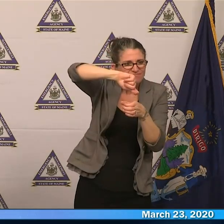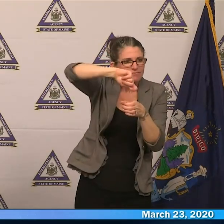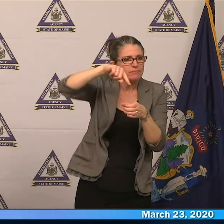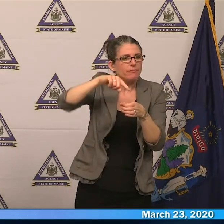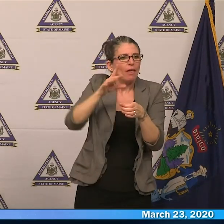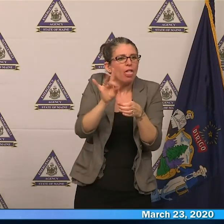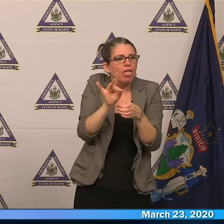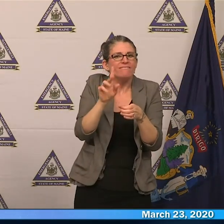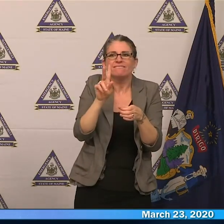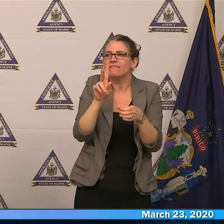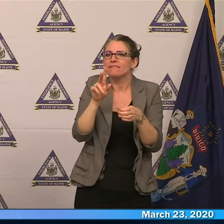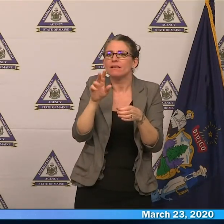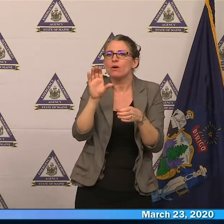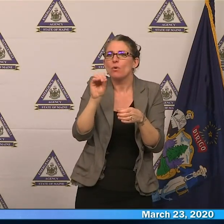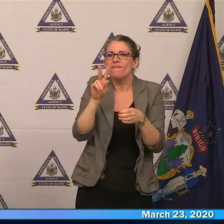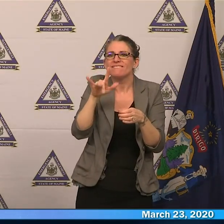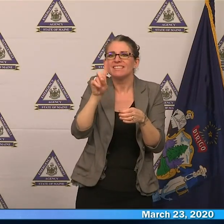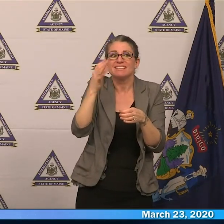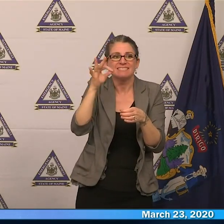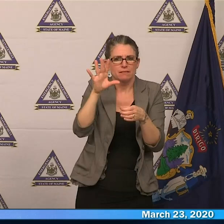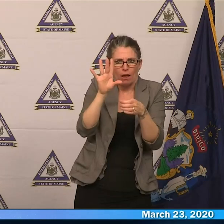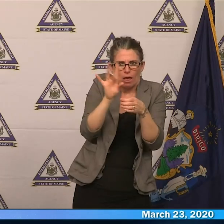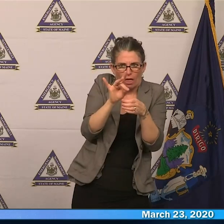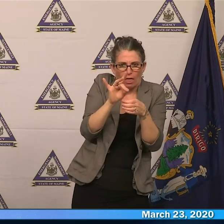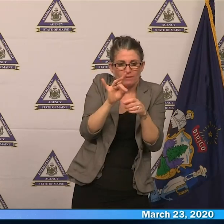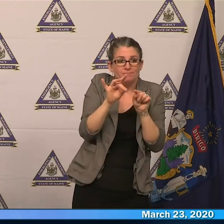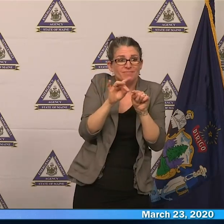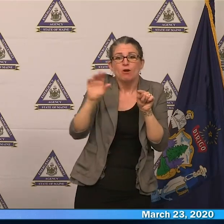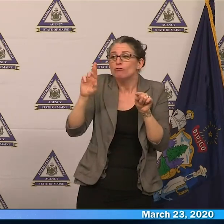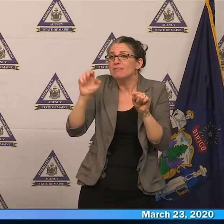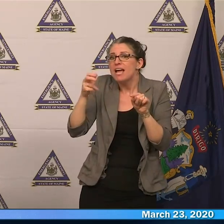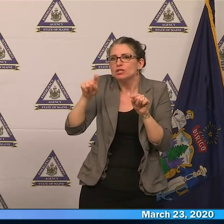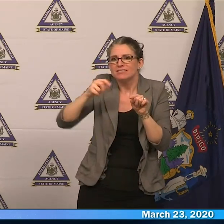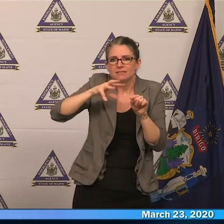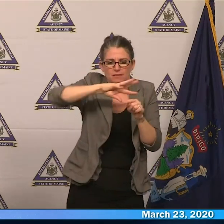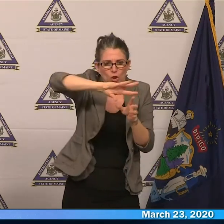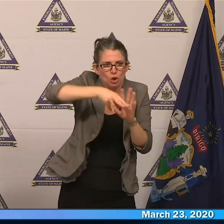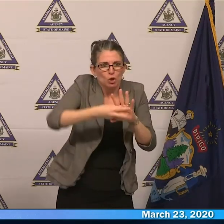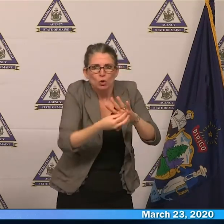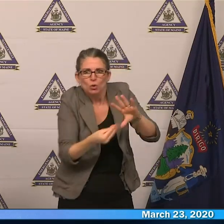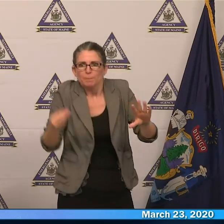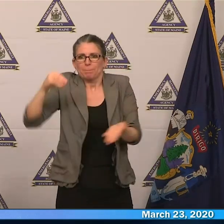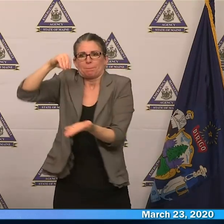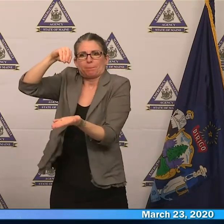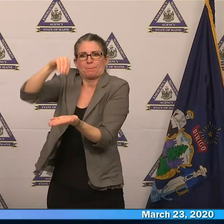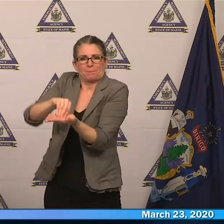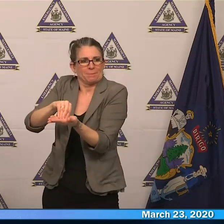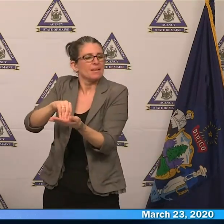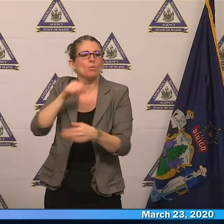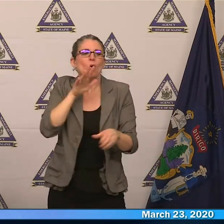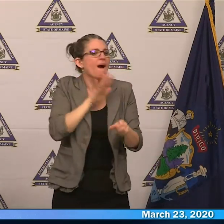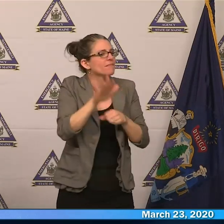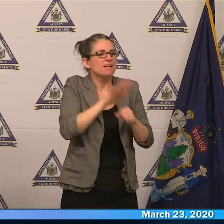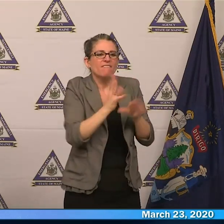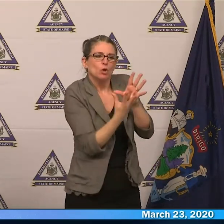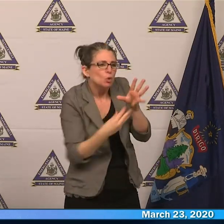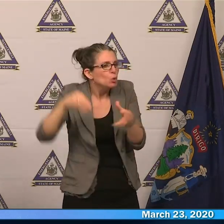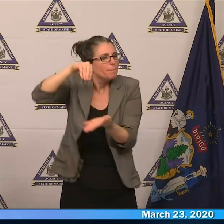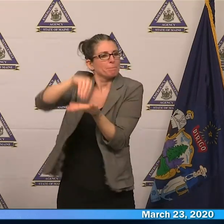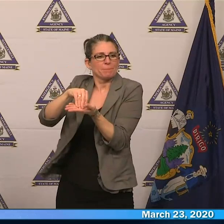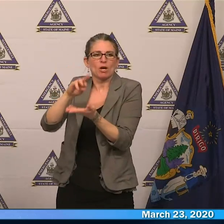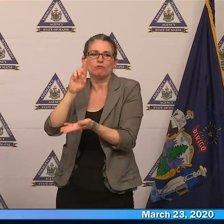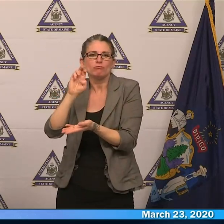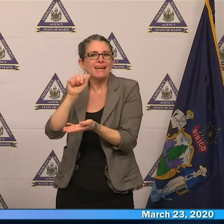the extraction process, we will be able to get for you, 100%. Yes? Do you think if the White House used its military authority that's been